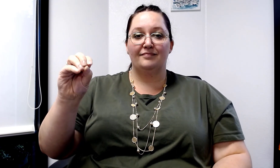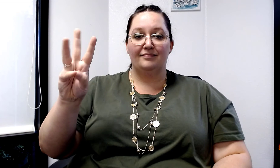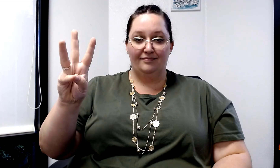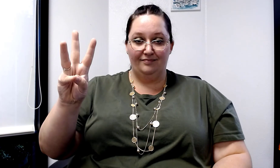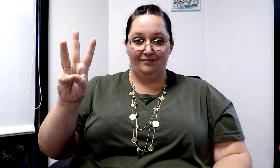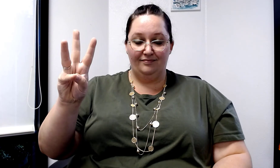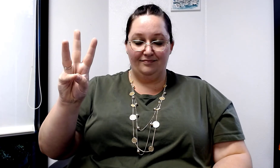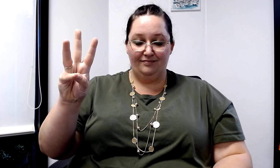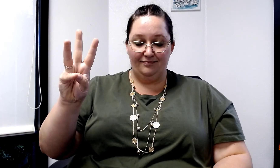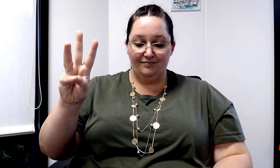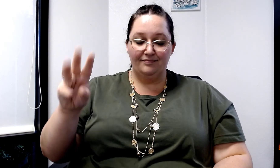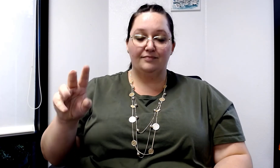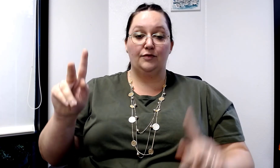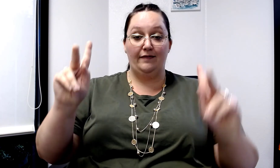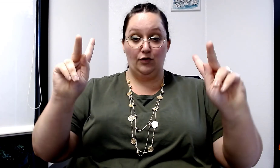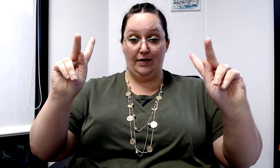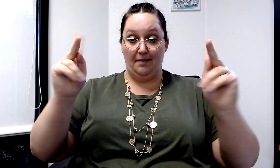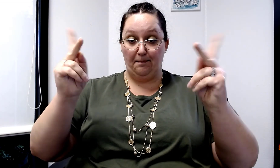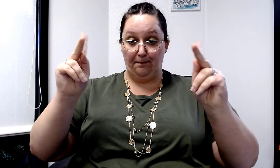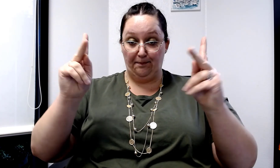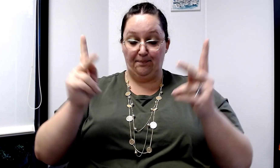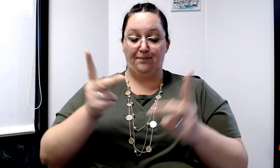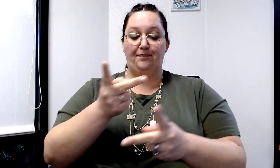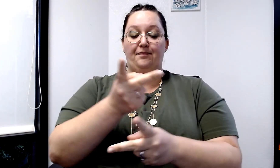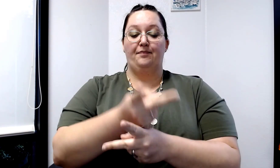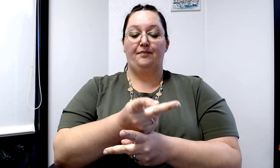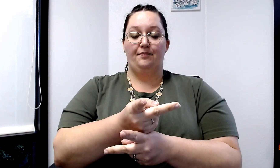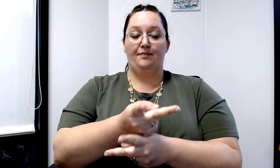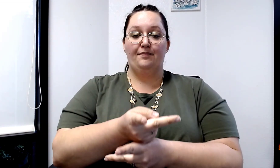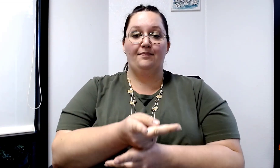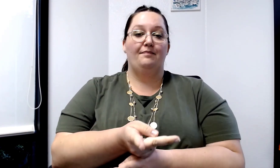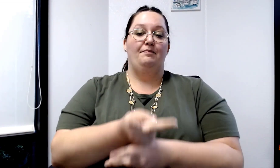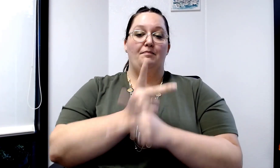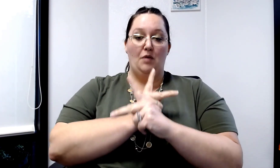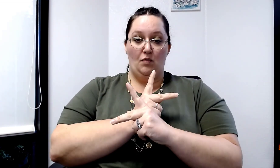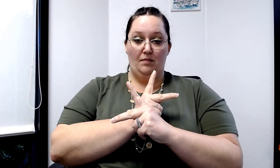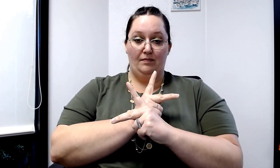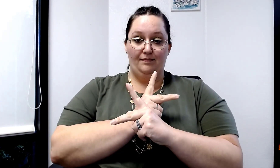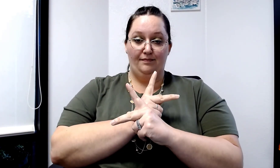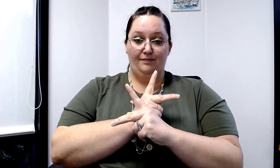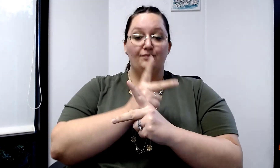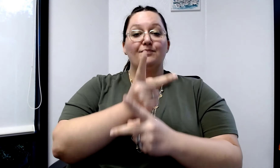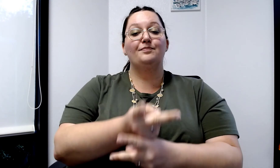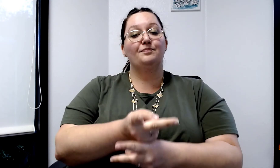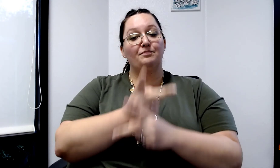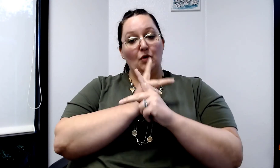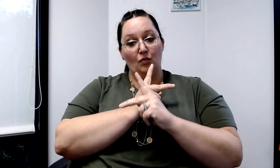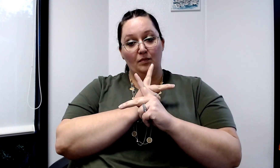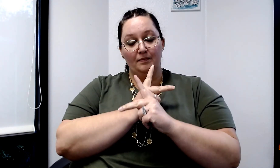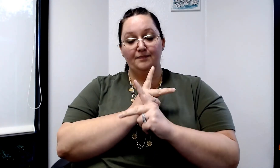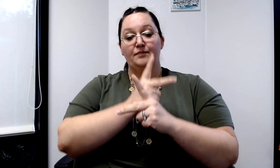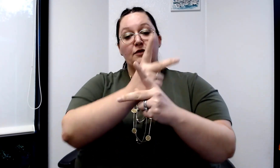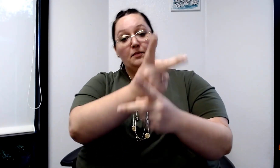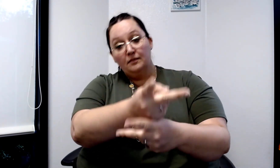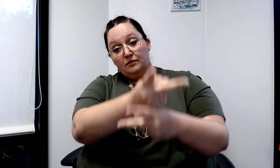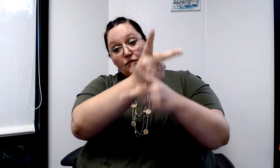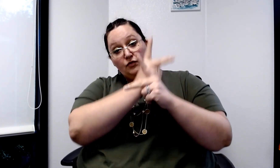The sign borrow. You're going to have two K hand shapes, your dominant's on top, and you're going to pull toward the person who is doing the